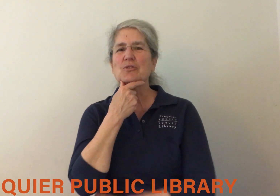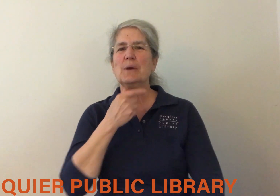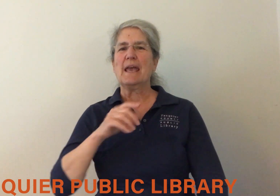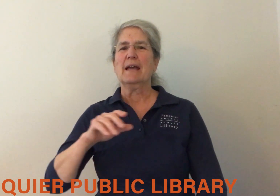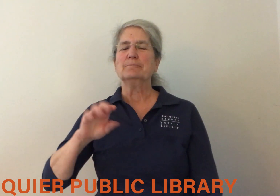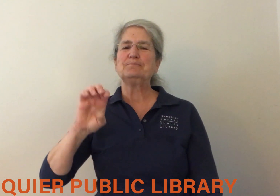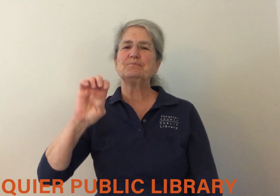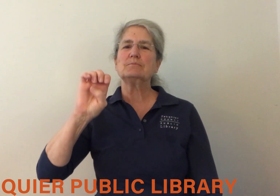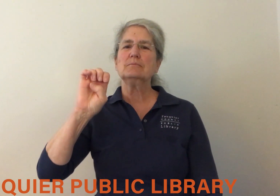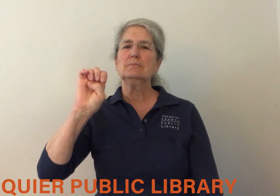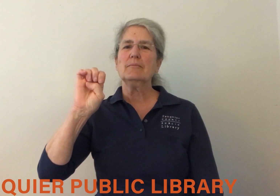you again.